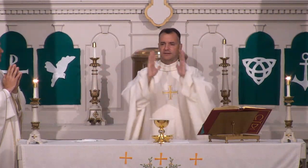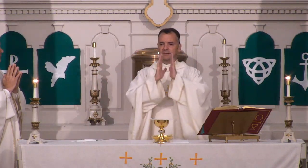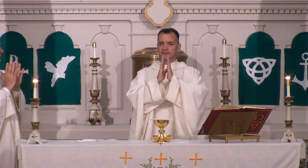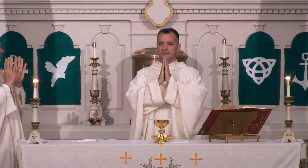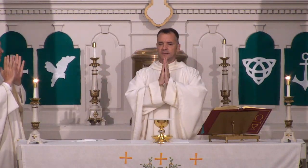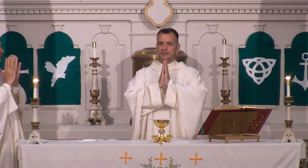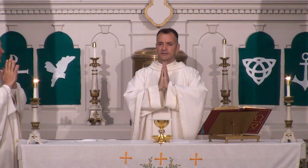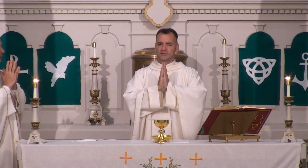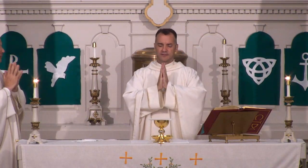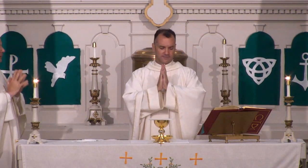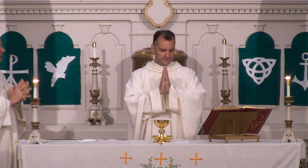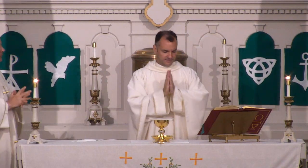Lord. Amen.